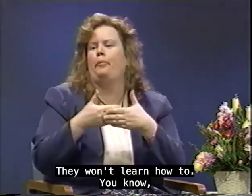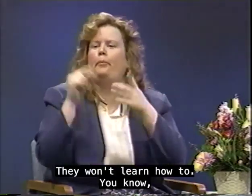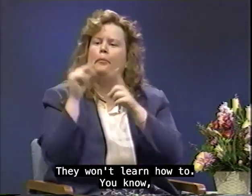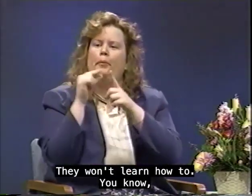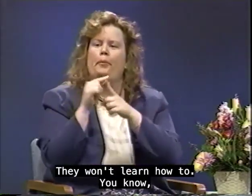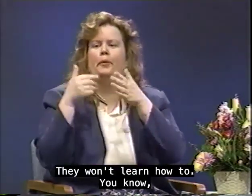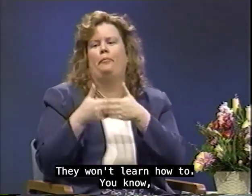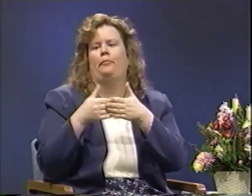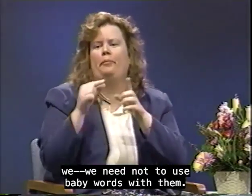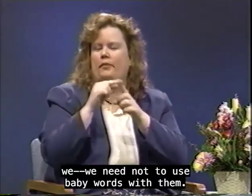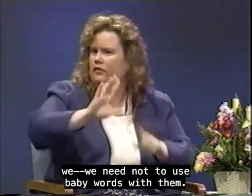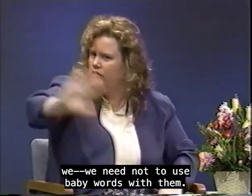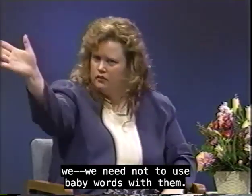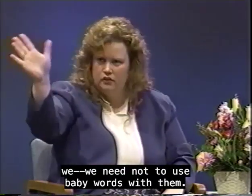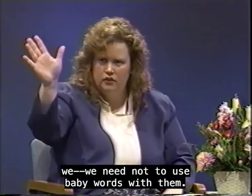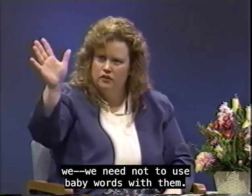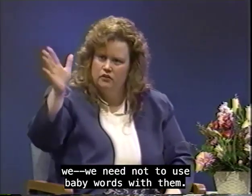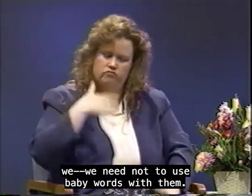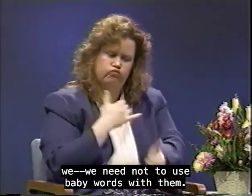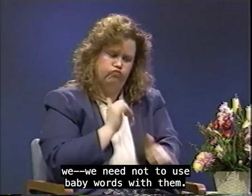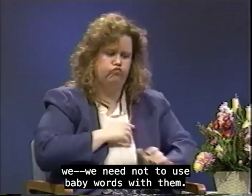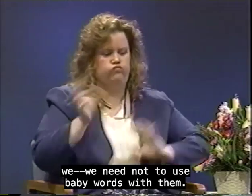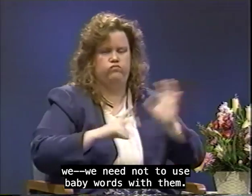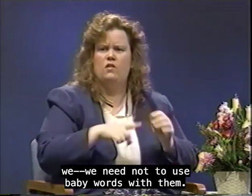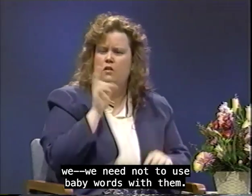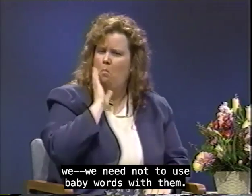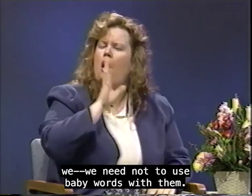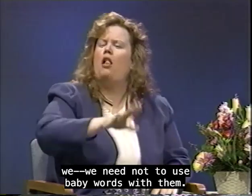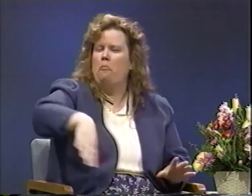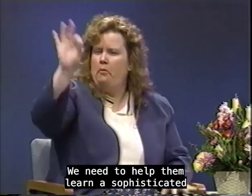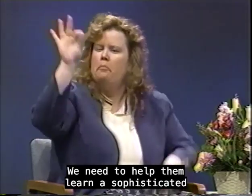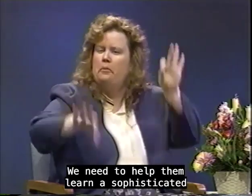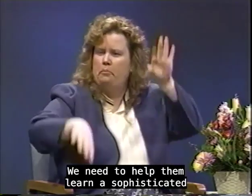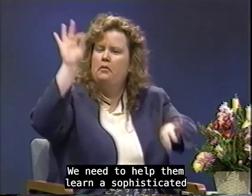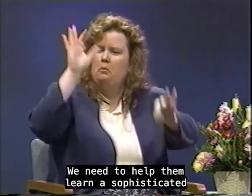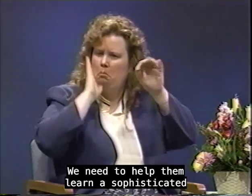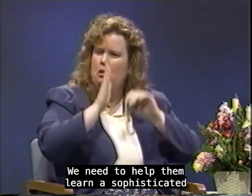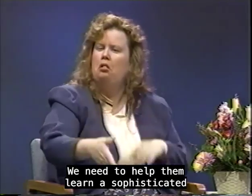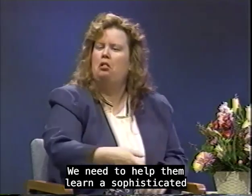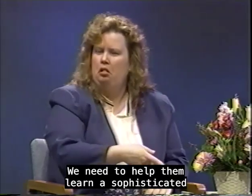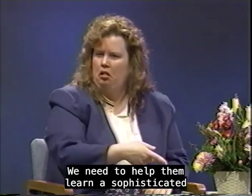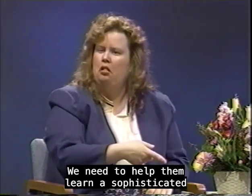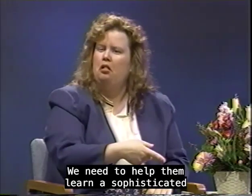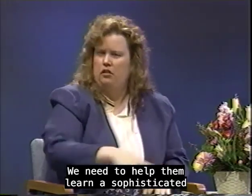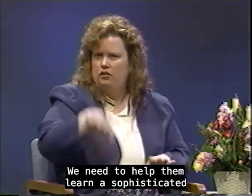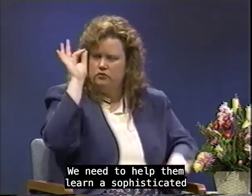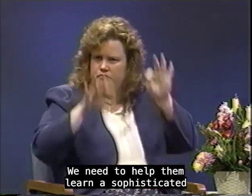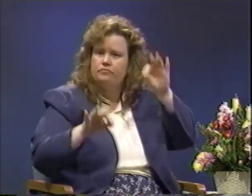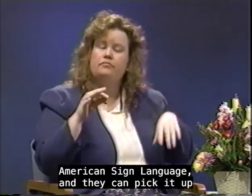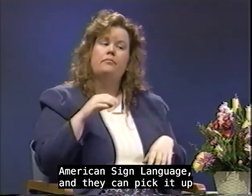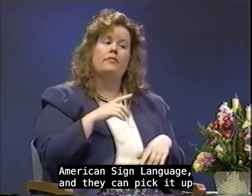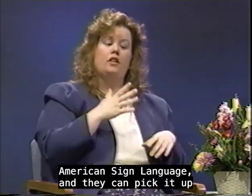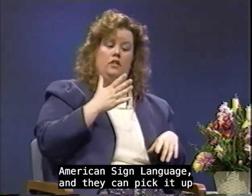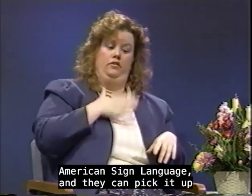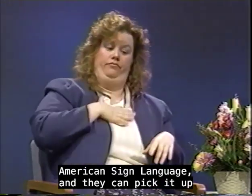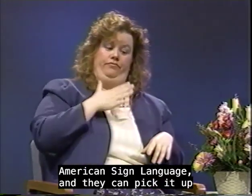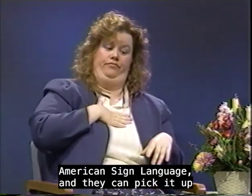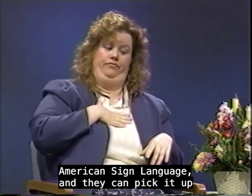to. We need not to use baby words with them. We need to help them learn a sophisticated American Sign Language, and they can